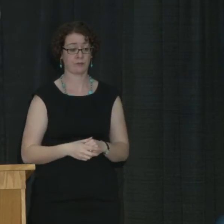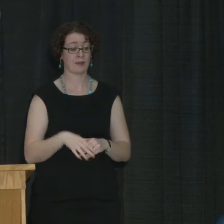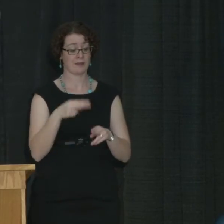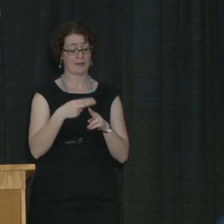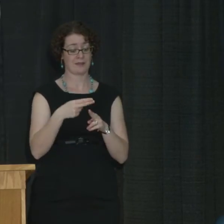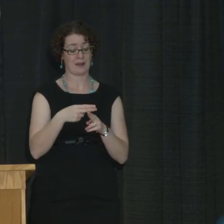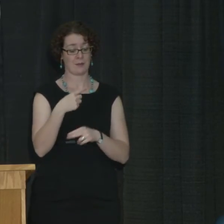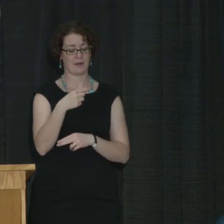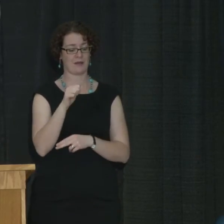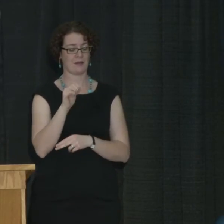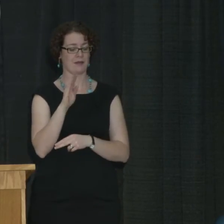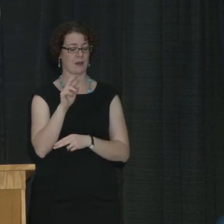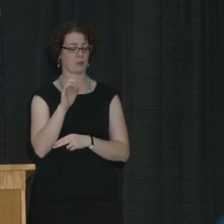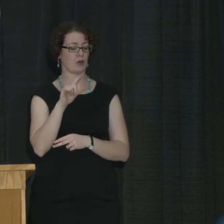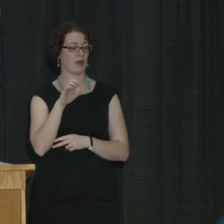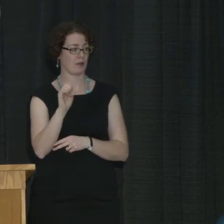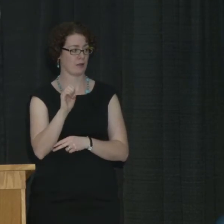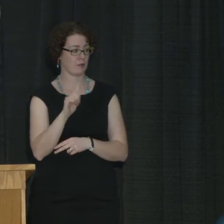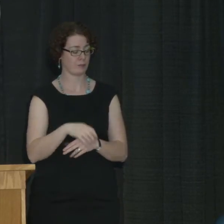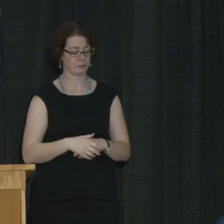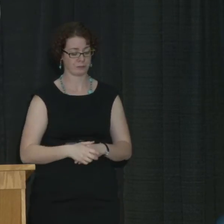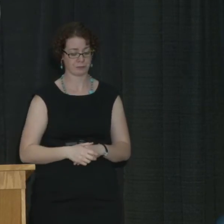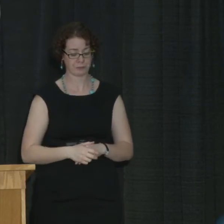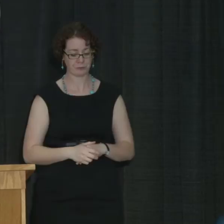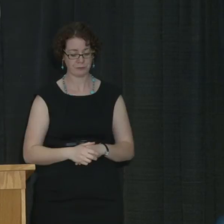her name is Gabrielle.